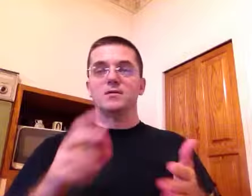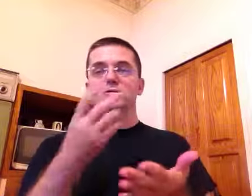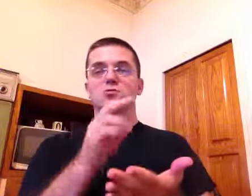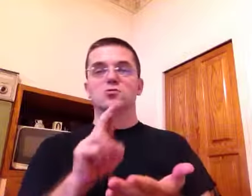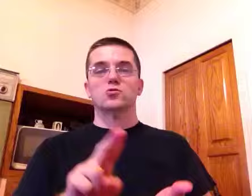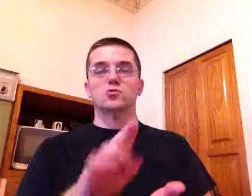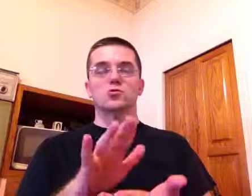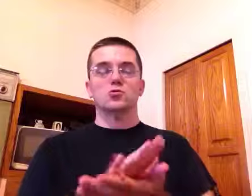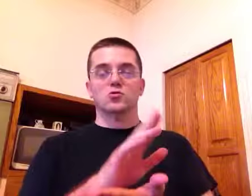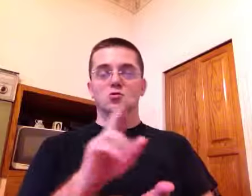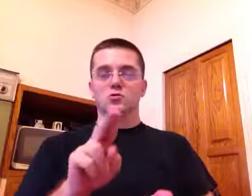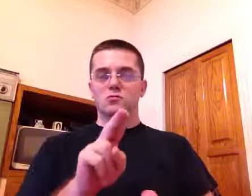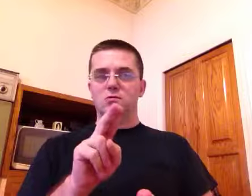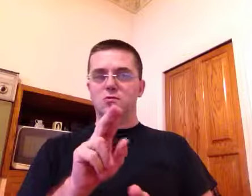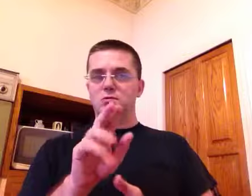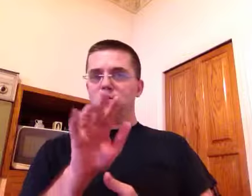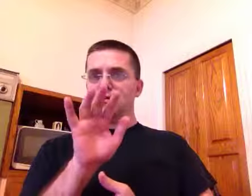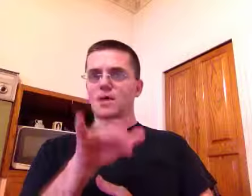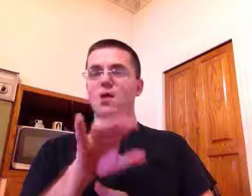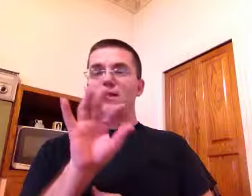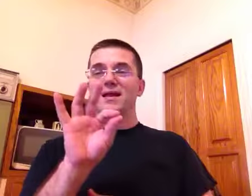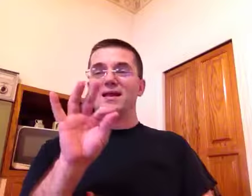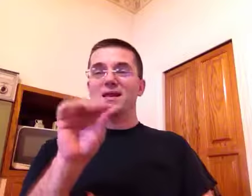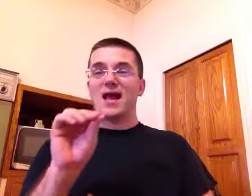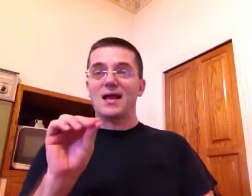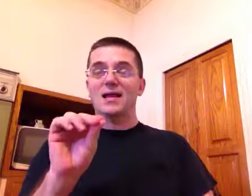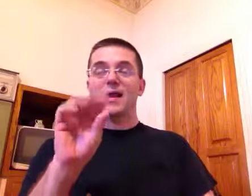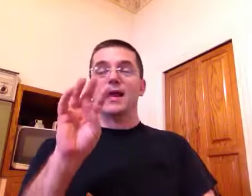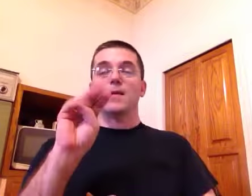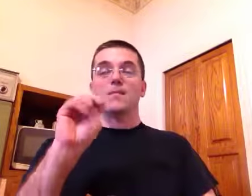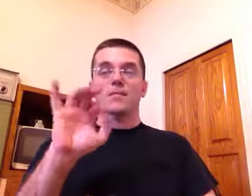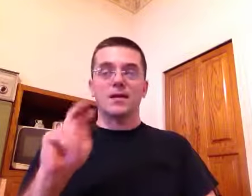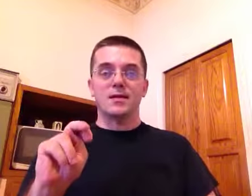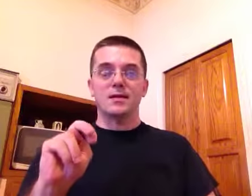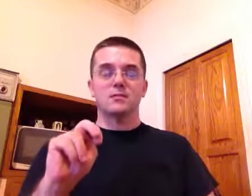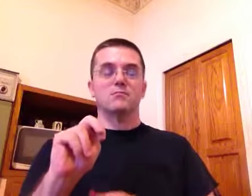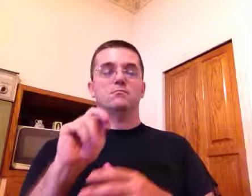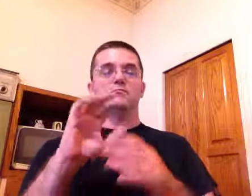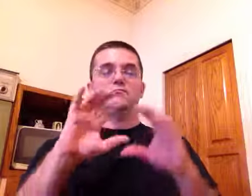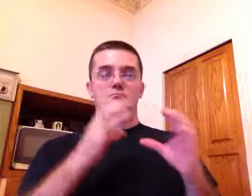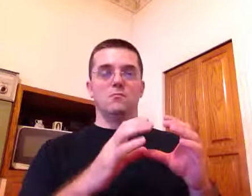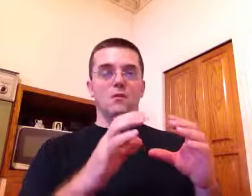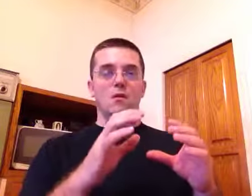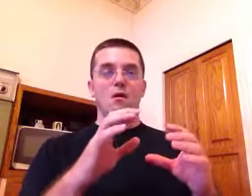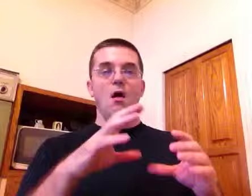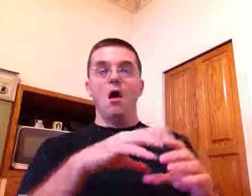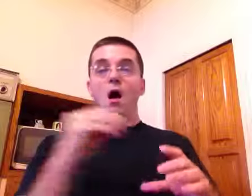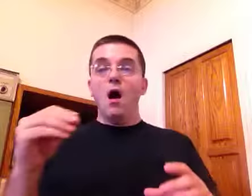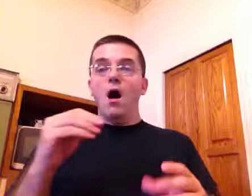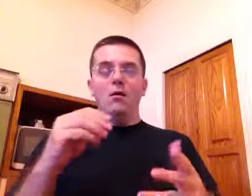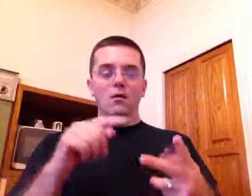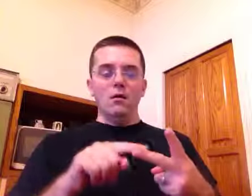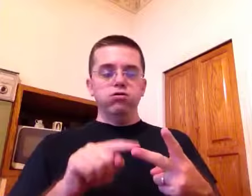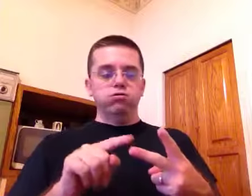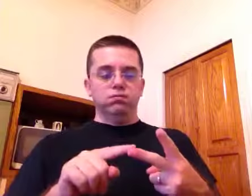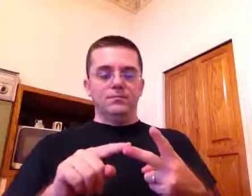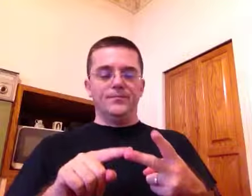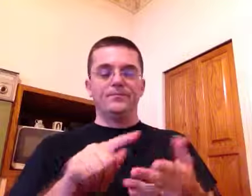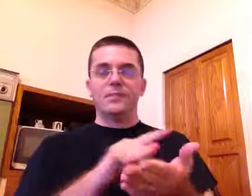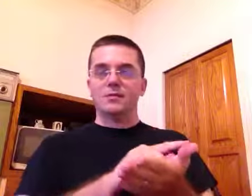90 minutes per class. You know, families are crazy busy, and 90 minutes fits right into these small group schedules. We've got